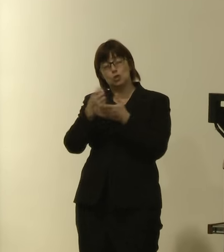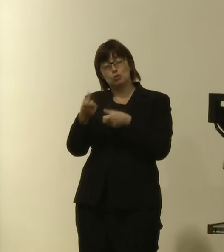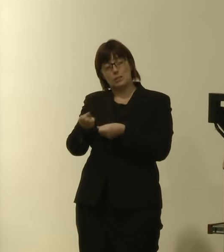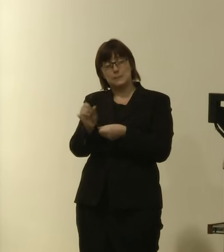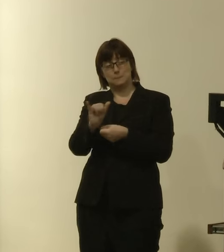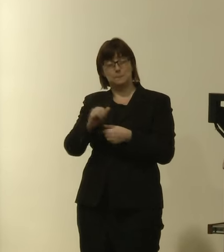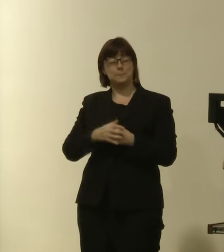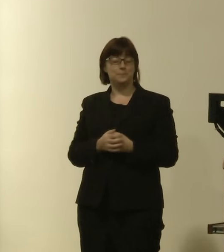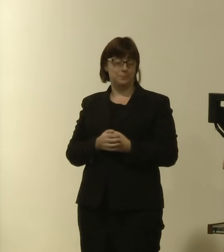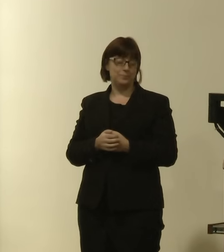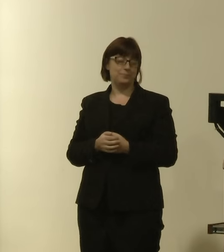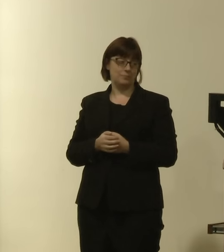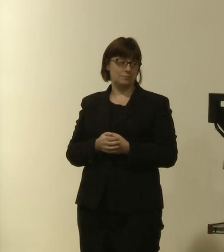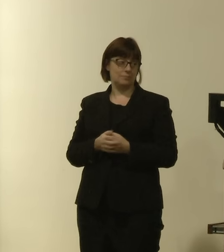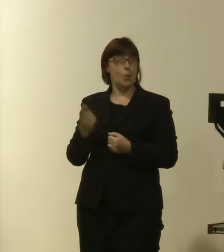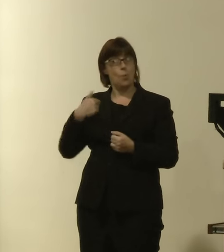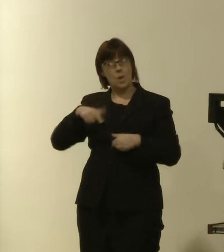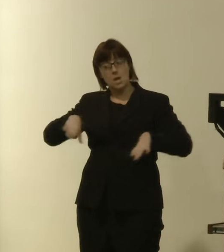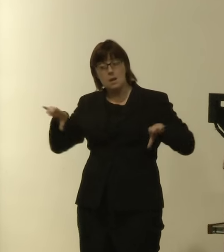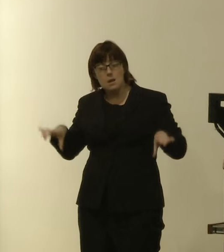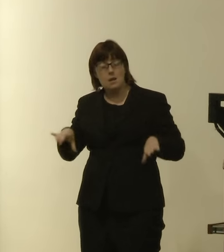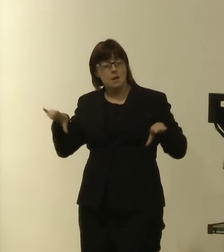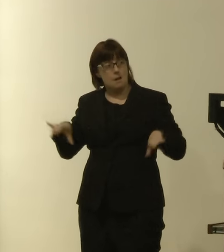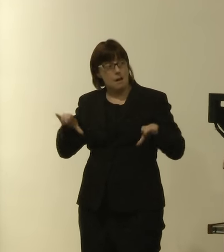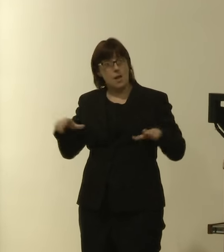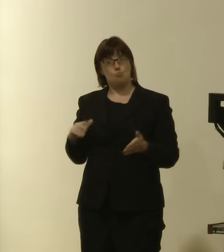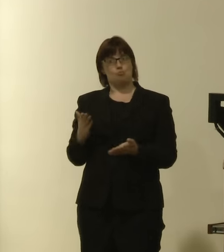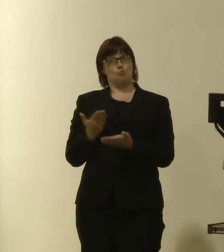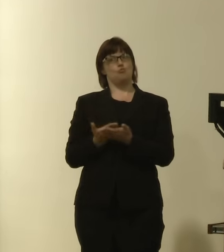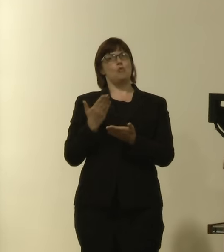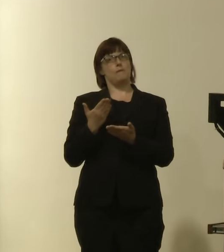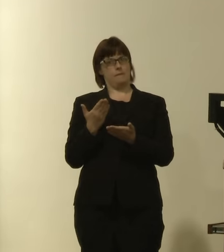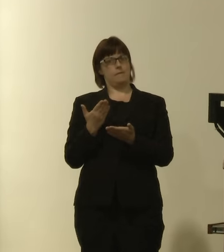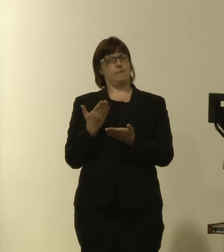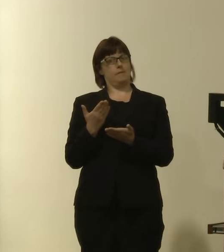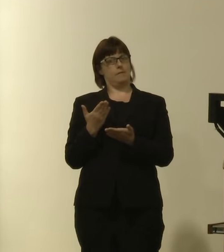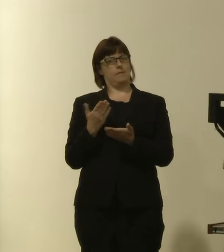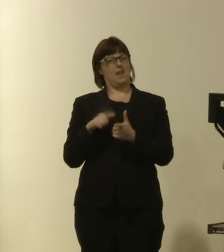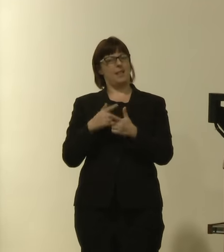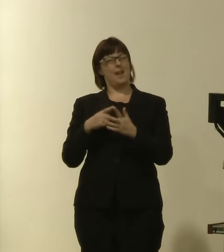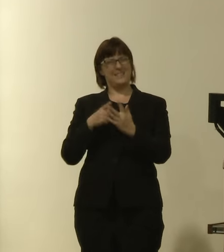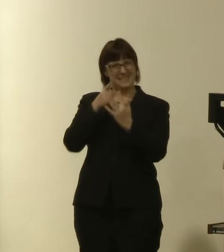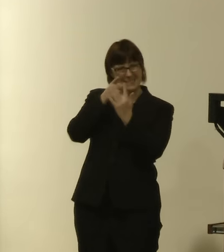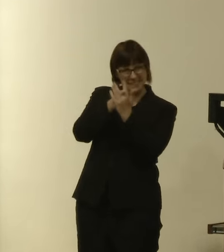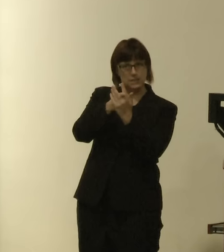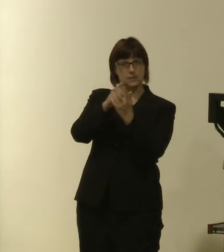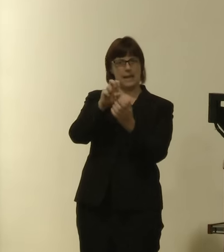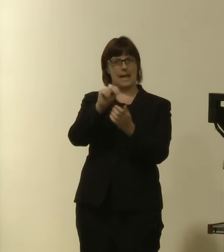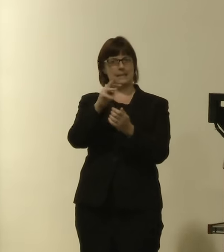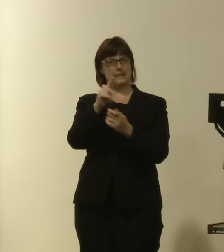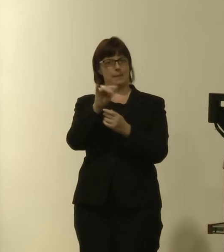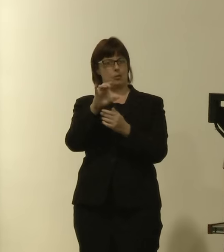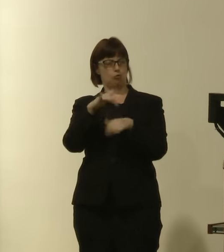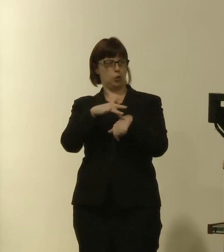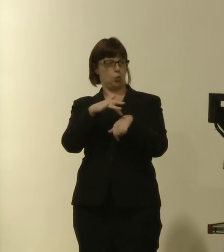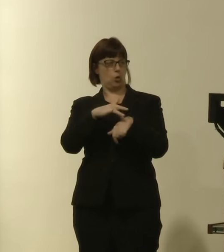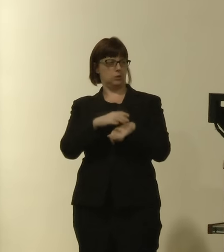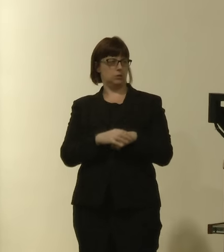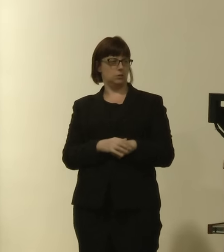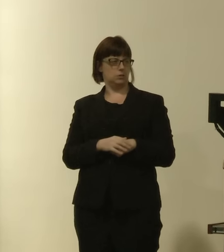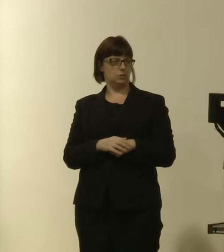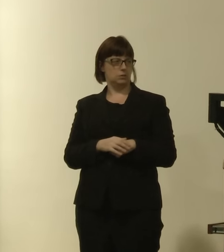And when we do that, we can really tap into endemic resources, which I